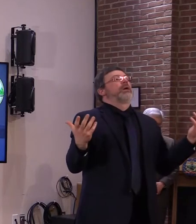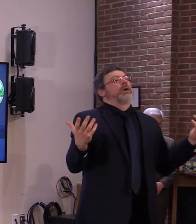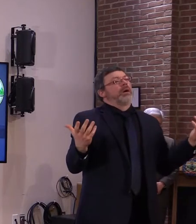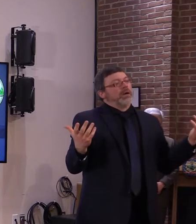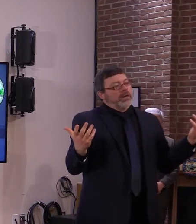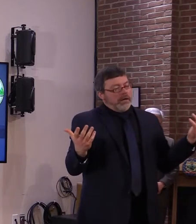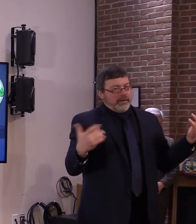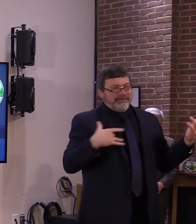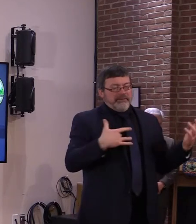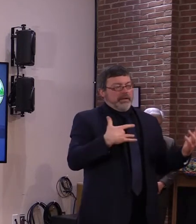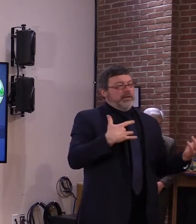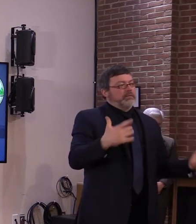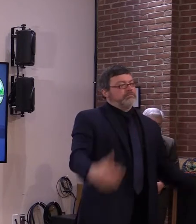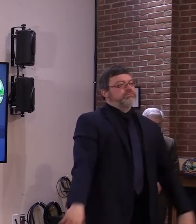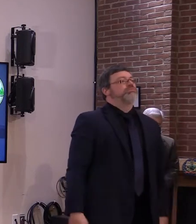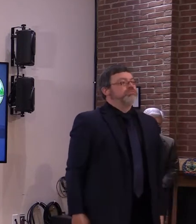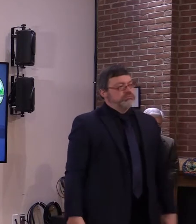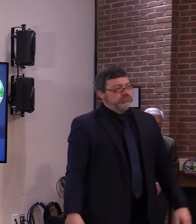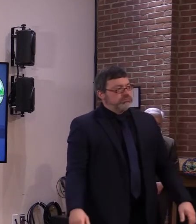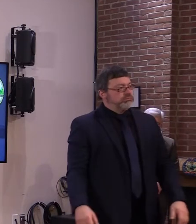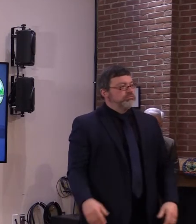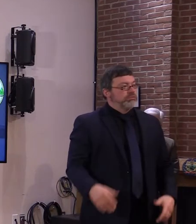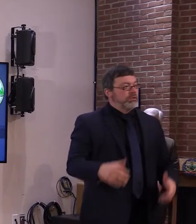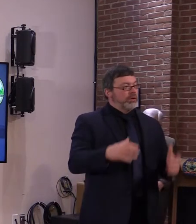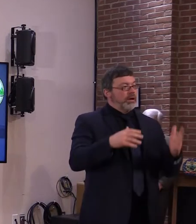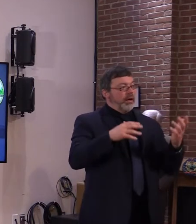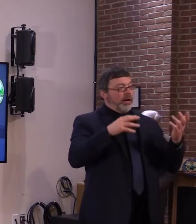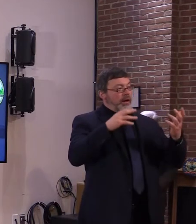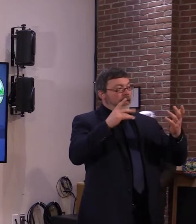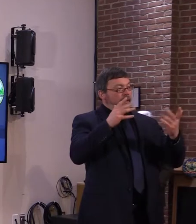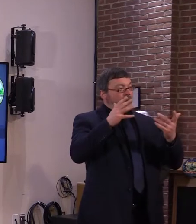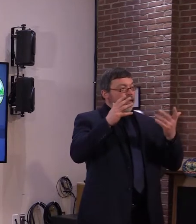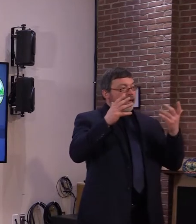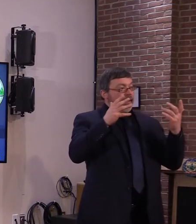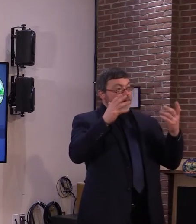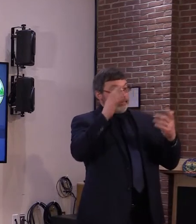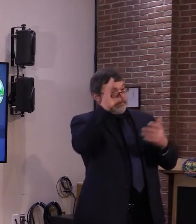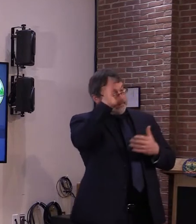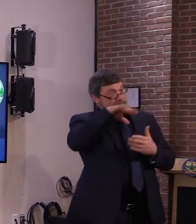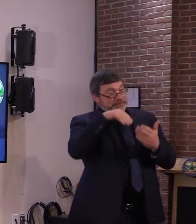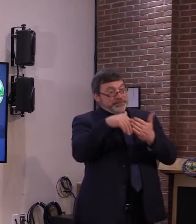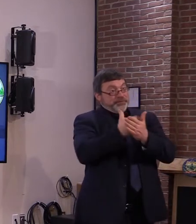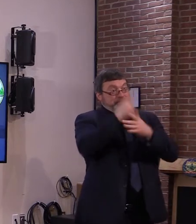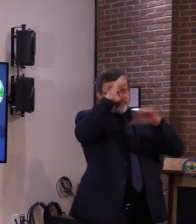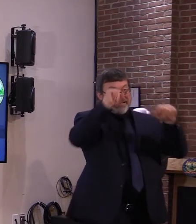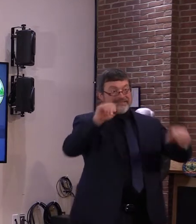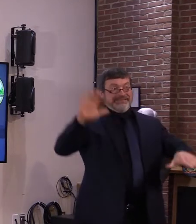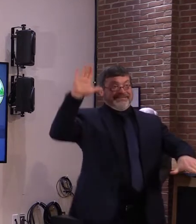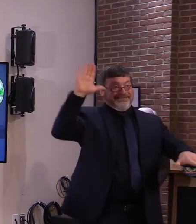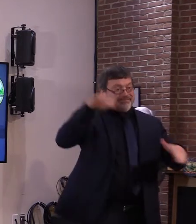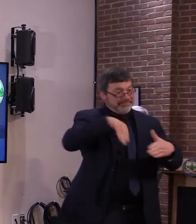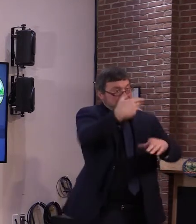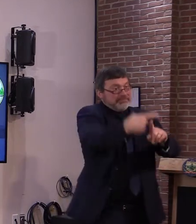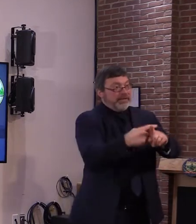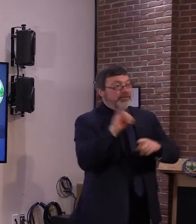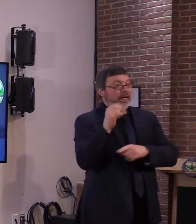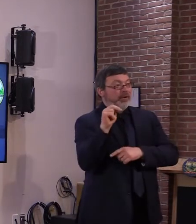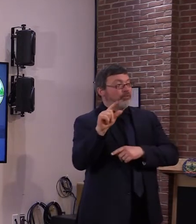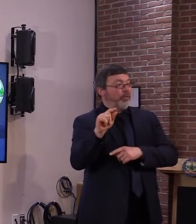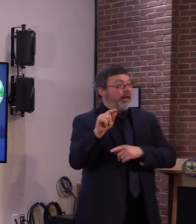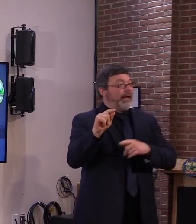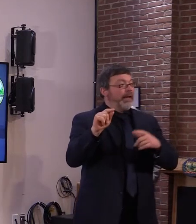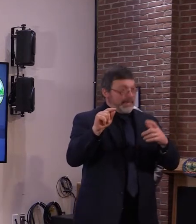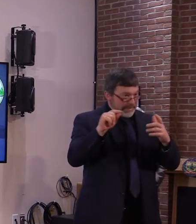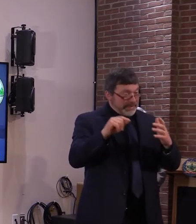a new congress soon the president-elect will be sworn in uh i'm sure there will be more packages in the future in